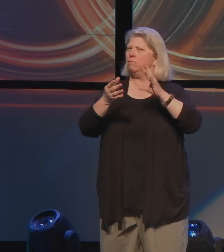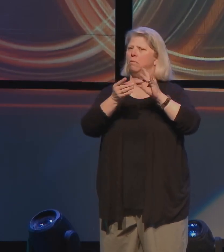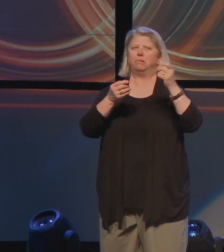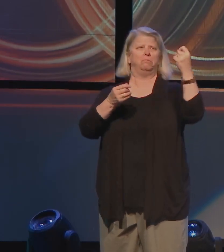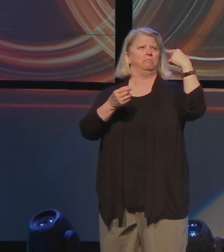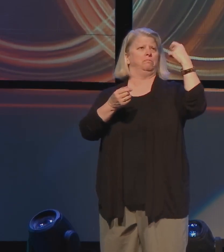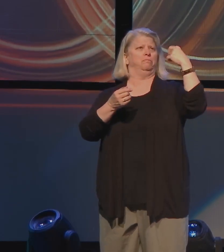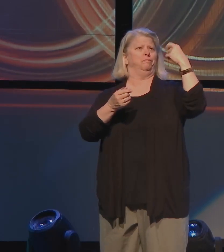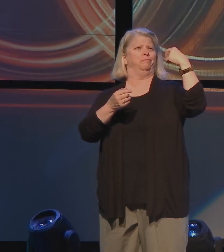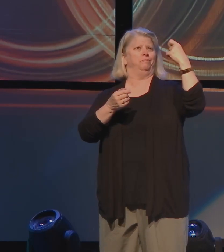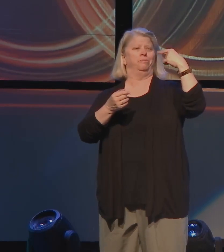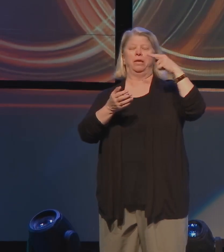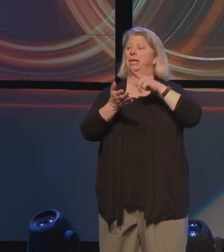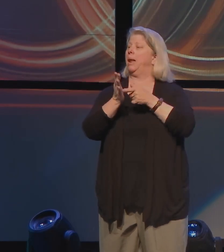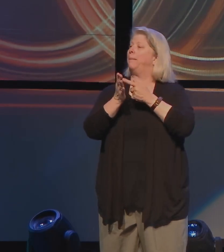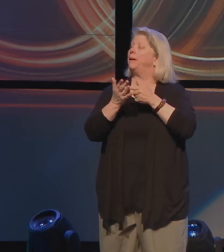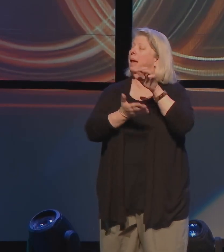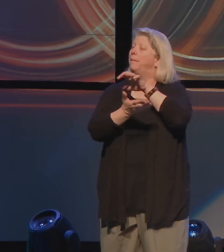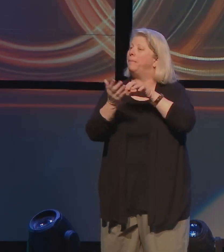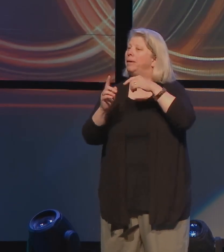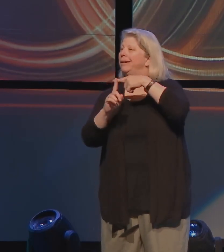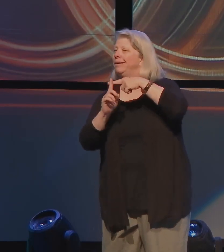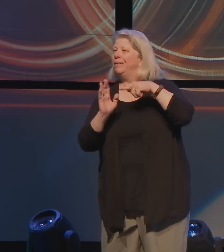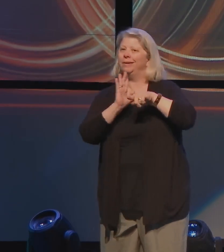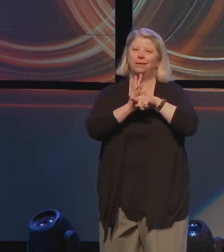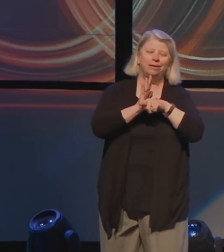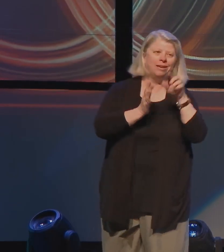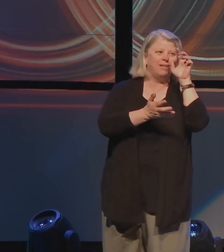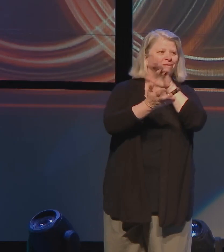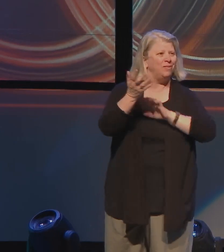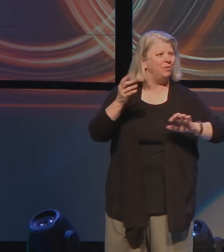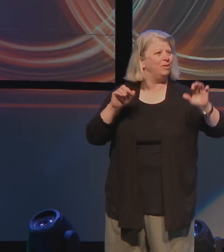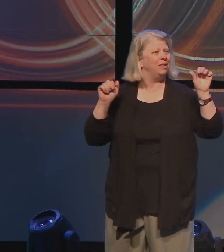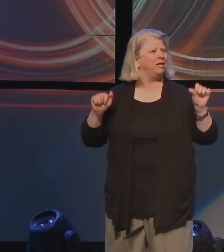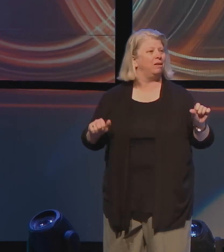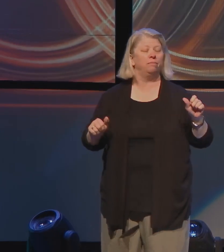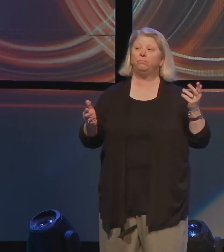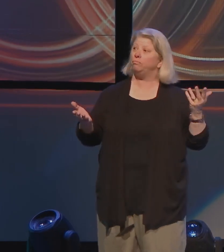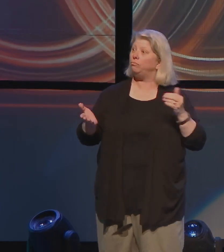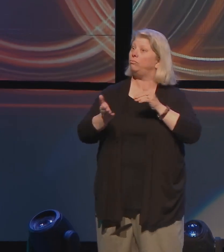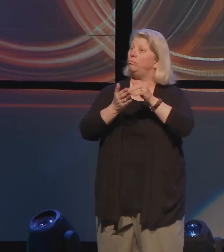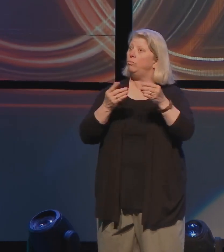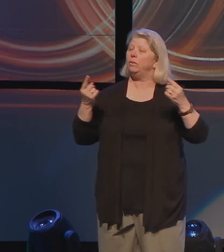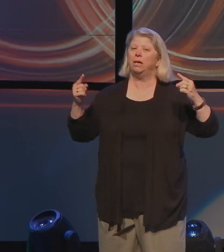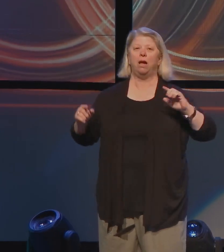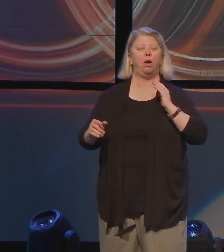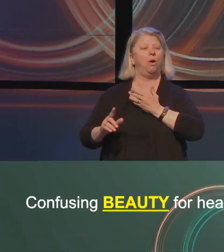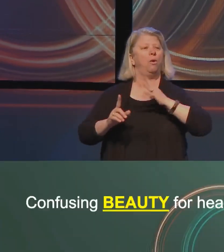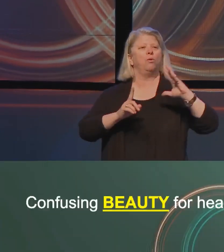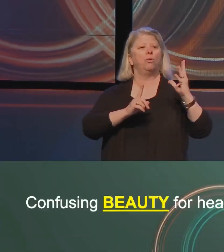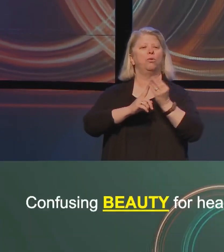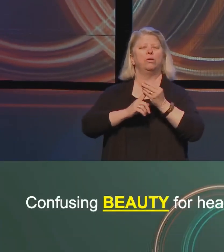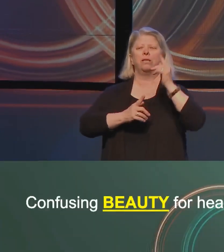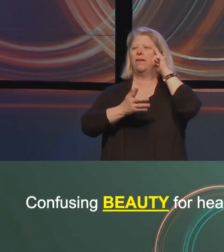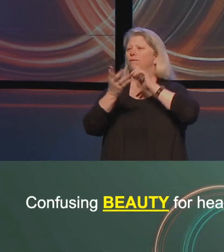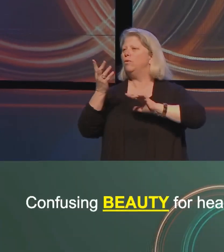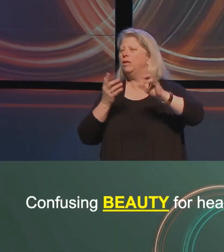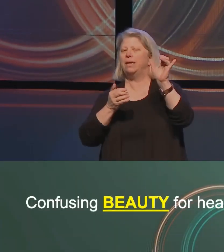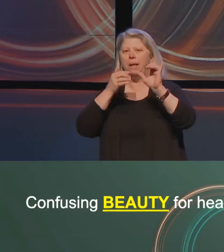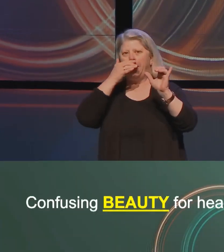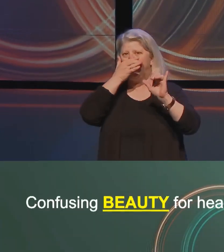that are sometimes mixed and they offer a confusing picture, right? And oftentimes our culture will confuse things